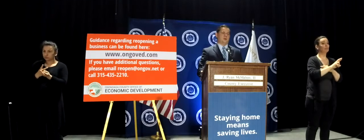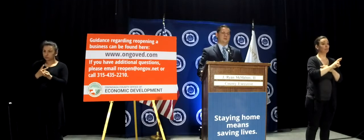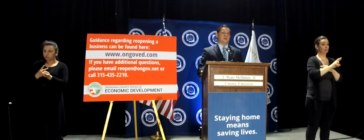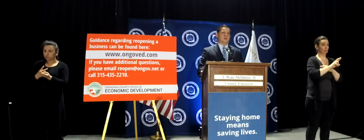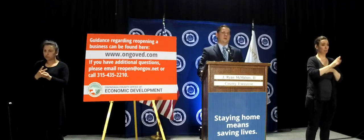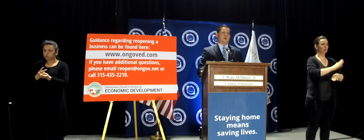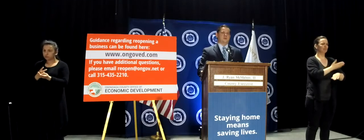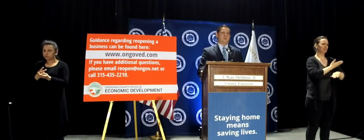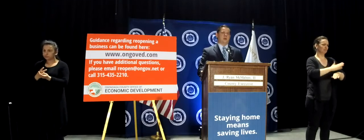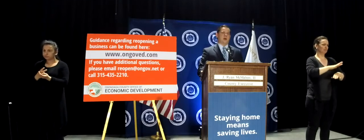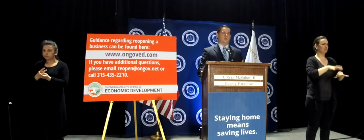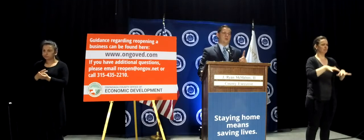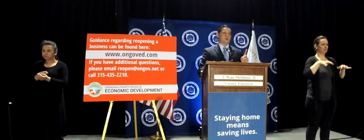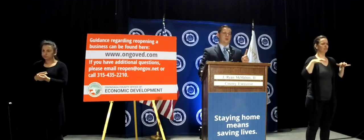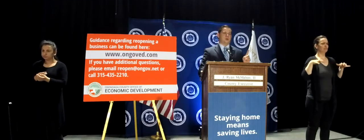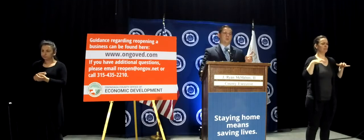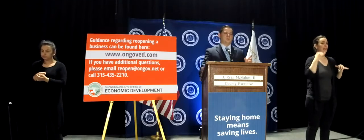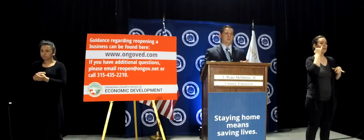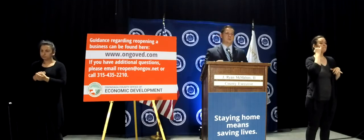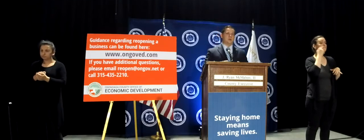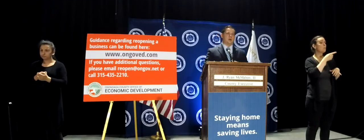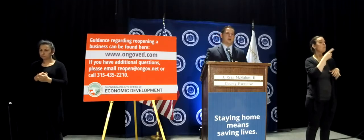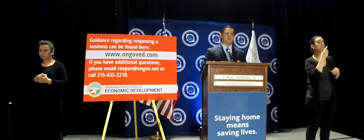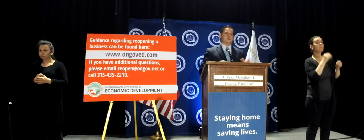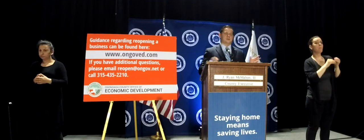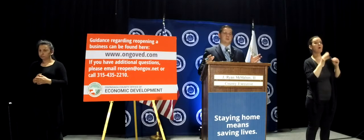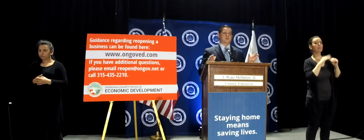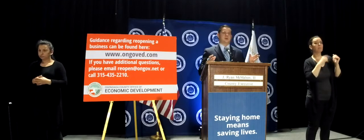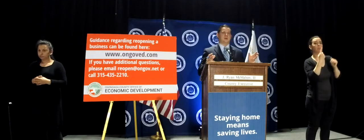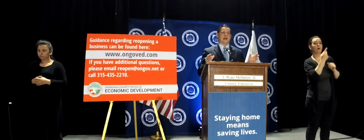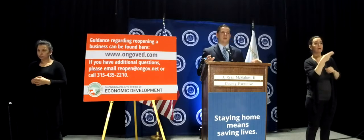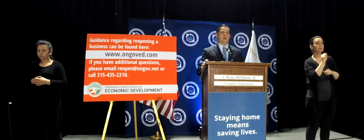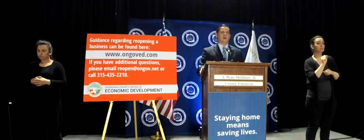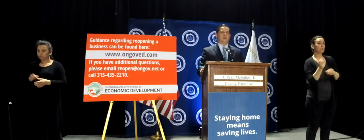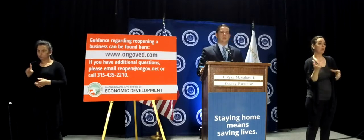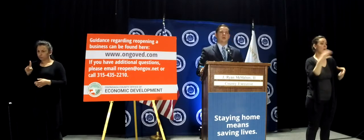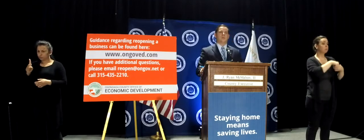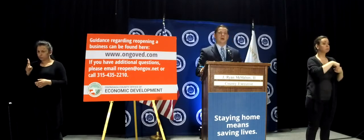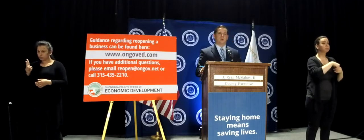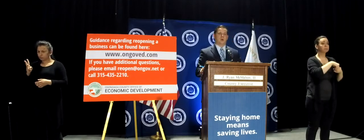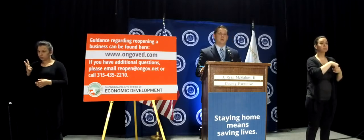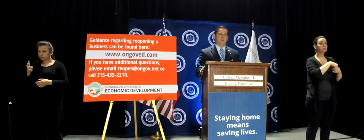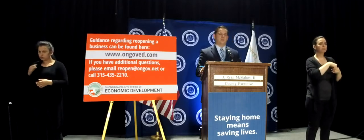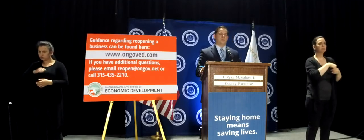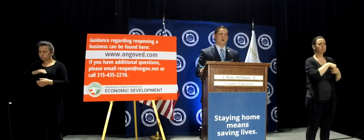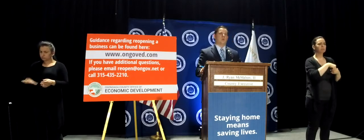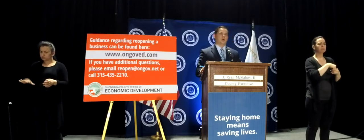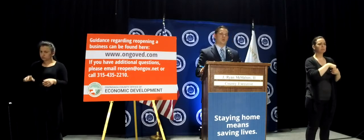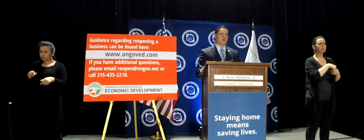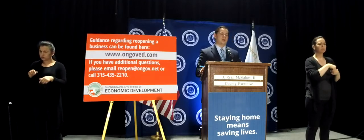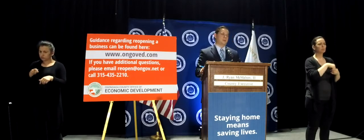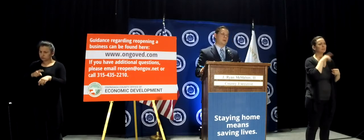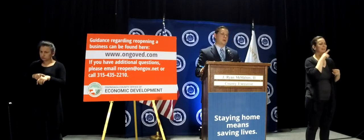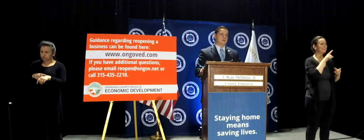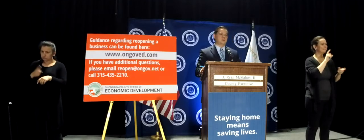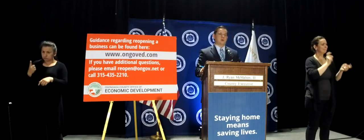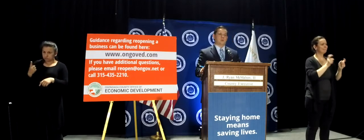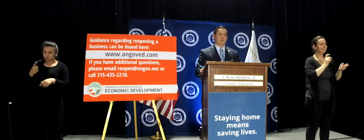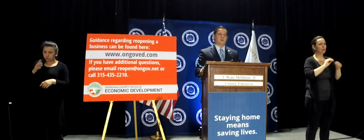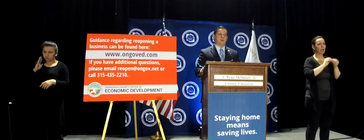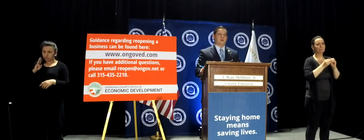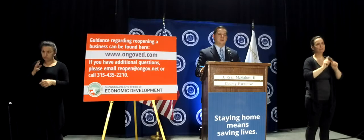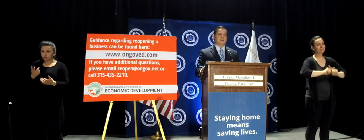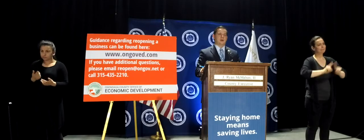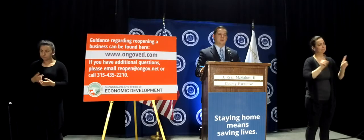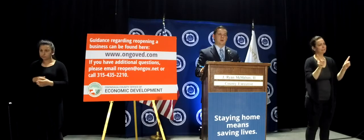it, because for us to put on one show, it's going to cost us a certain dollar amount, no matter what, whether we put on 1 or 20.